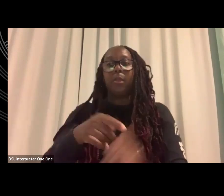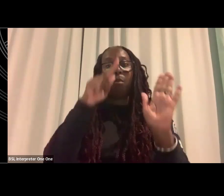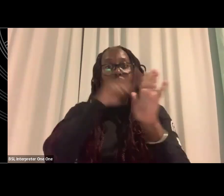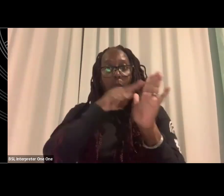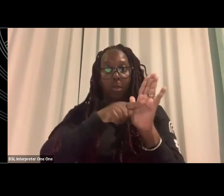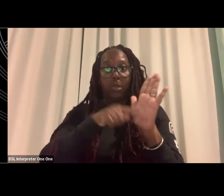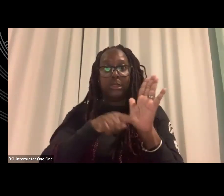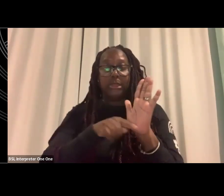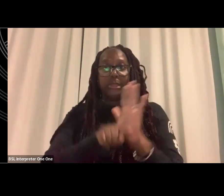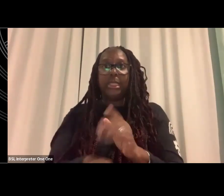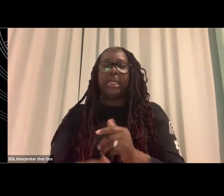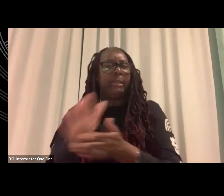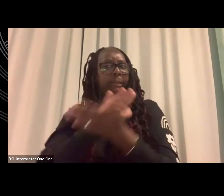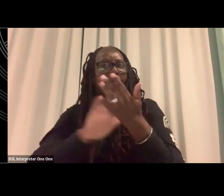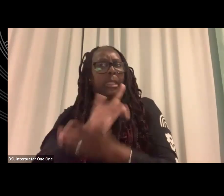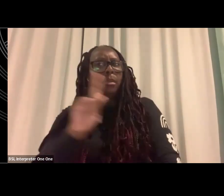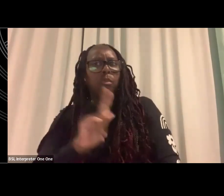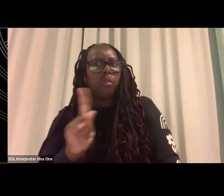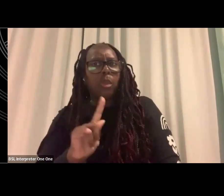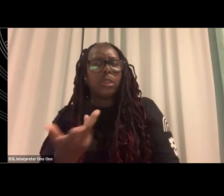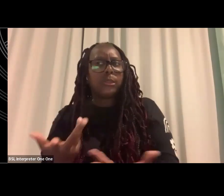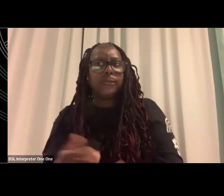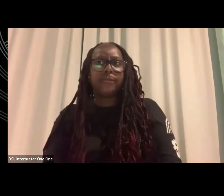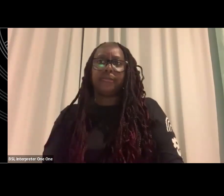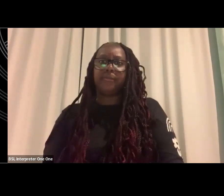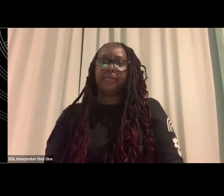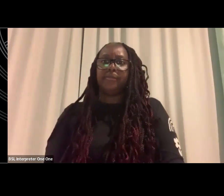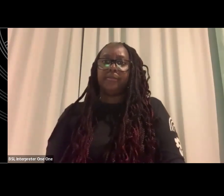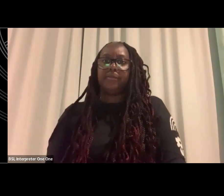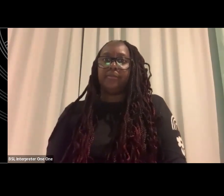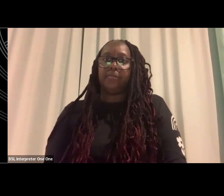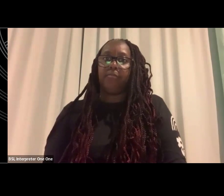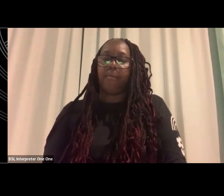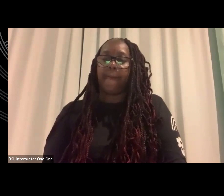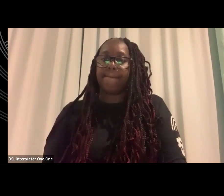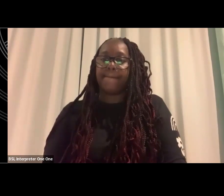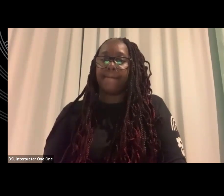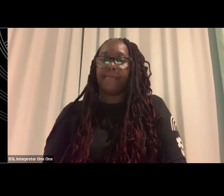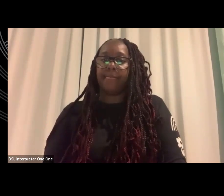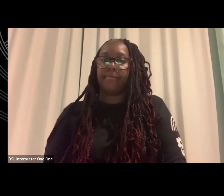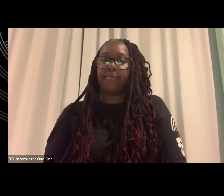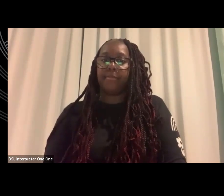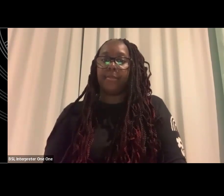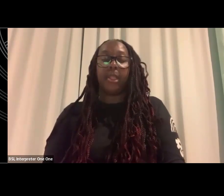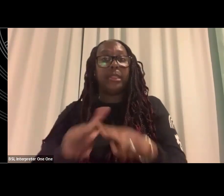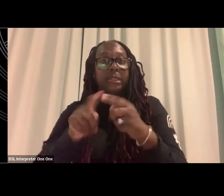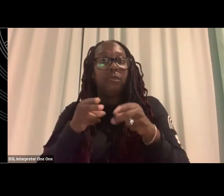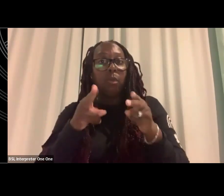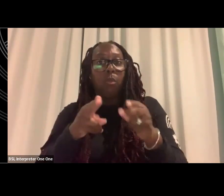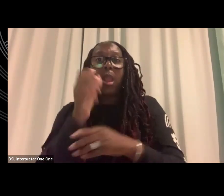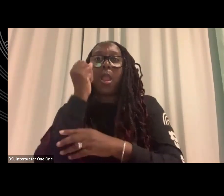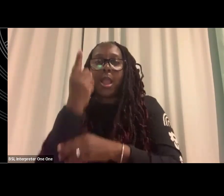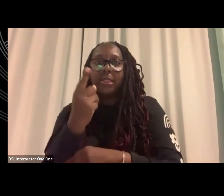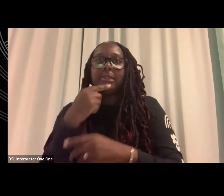context, what these dimensions of well-being within Kia ora Waiora do is they give us an alternative way of understanding